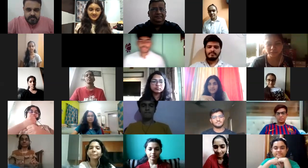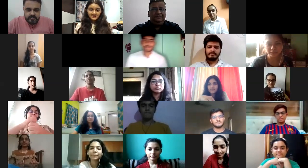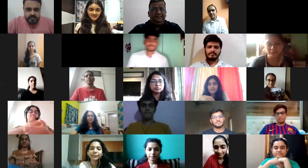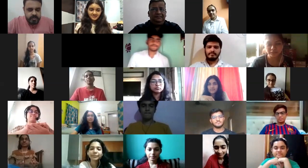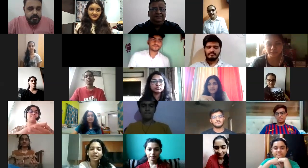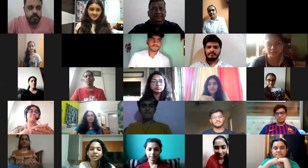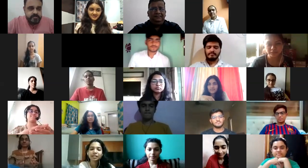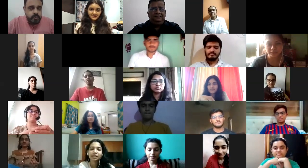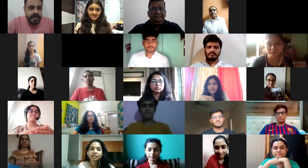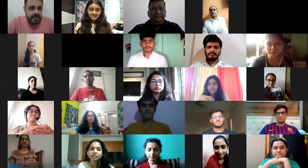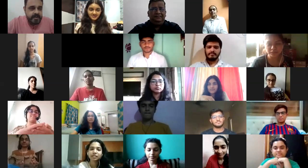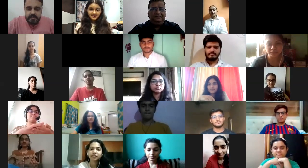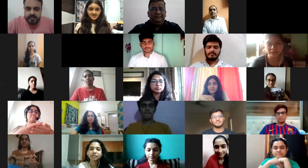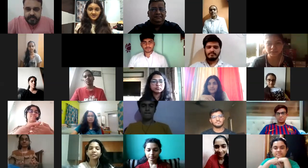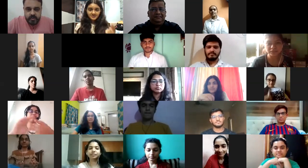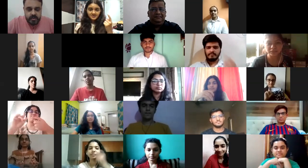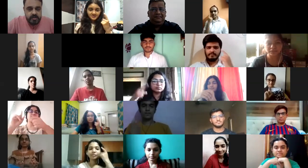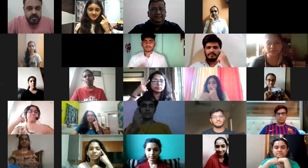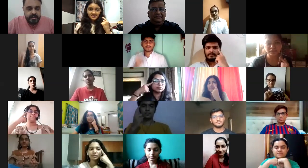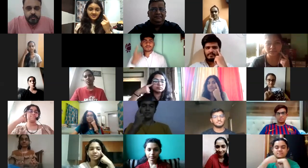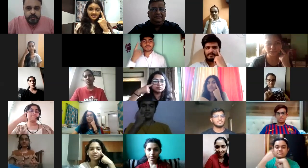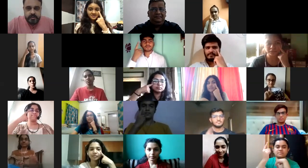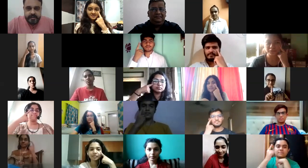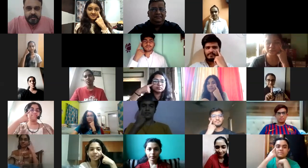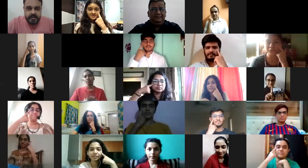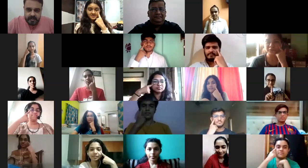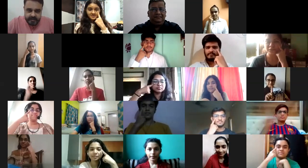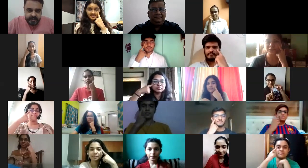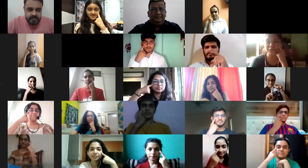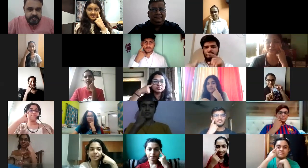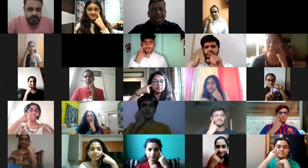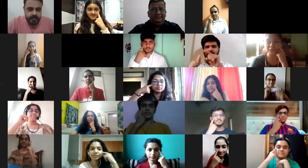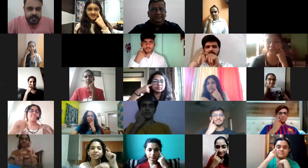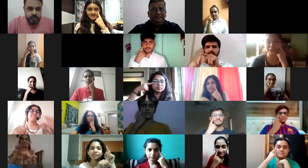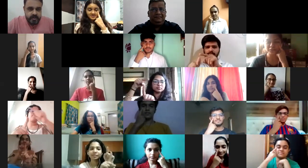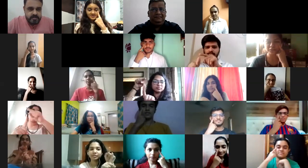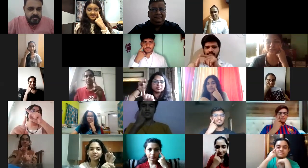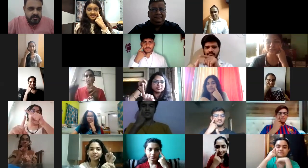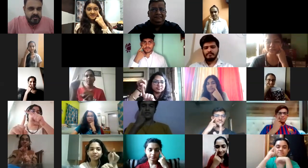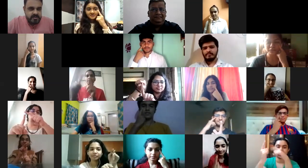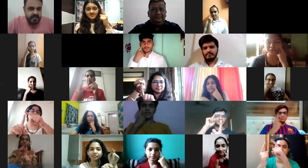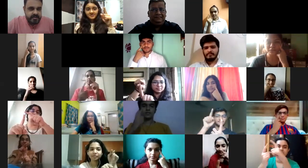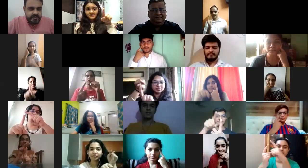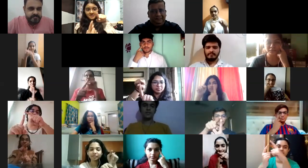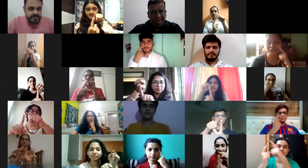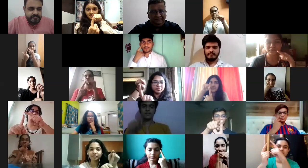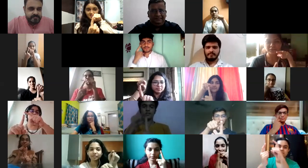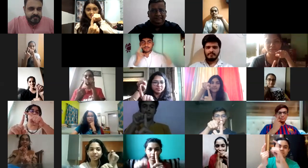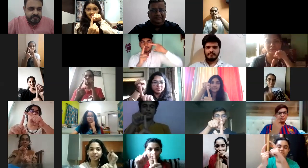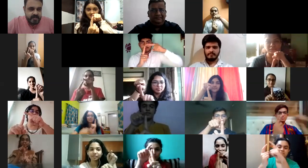What are the two ways we do I? Can you all do it again? I, pointing to your eyes, and then I